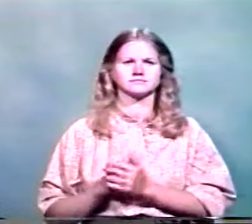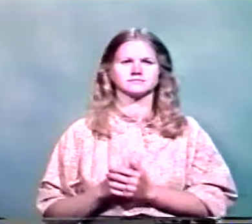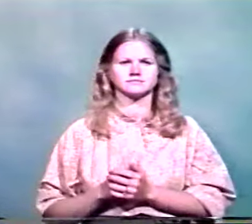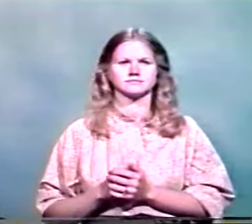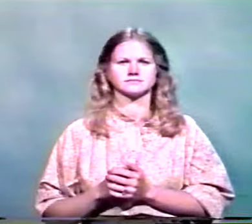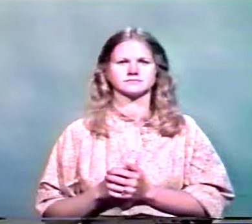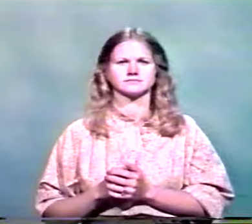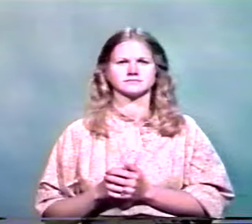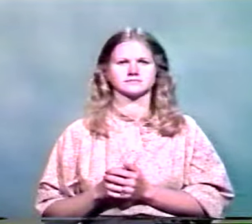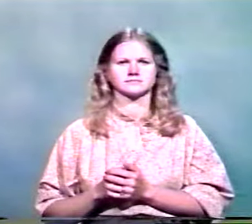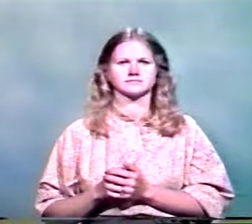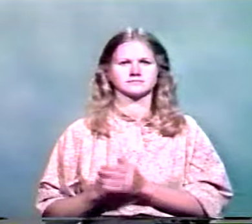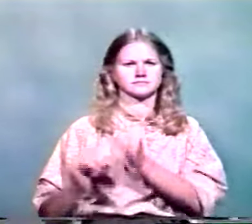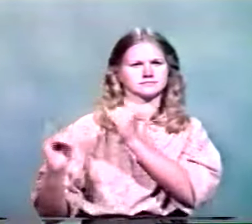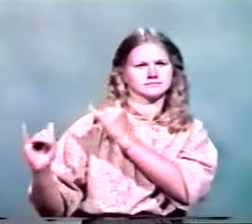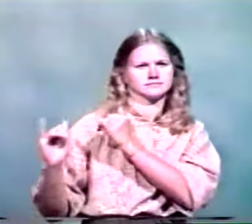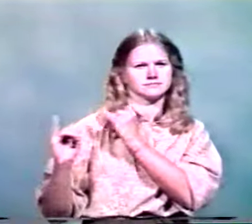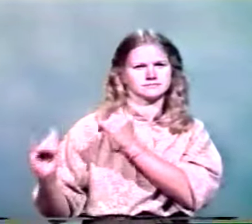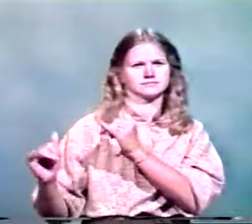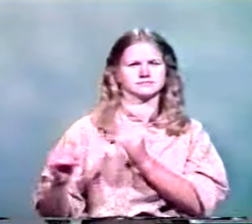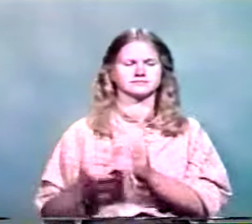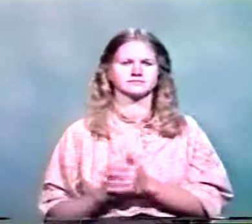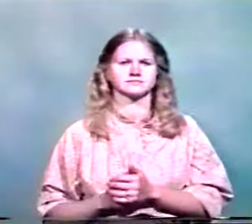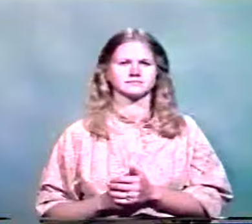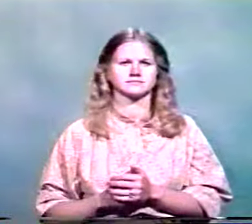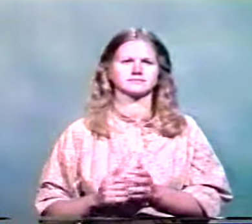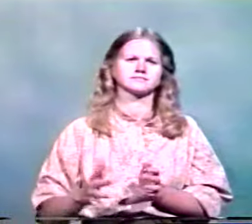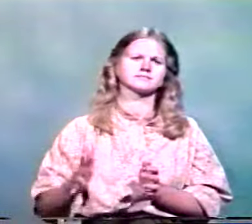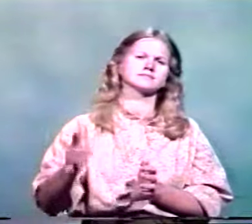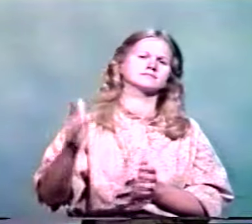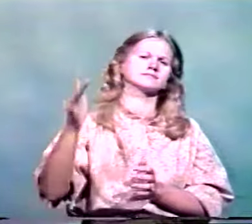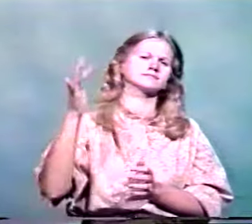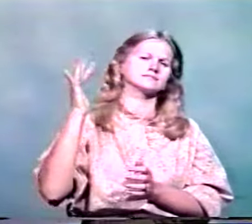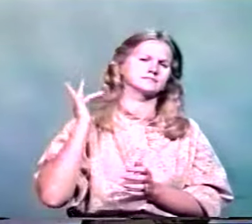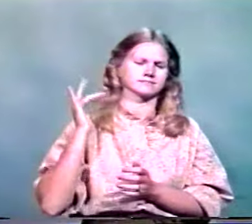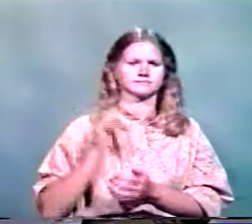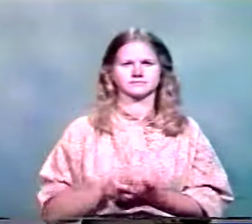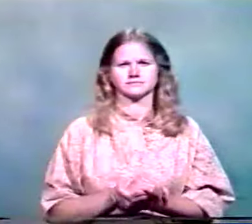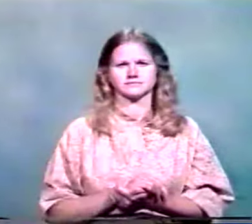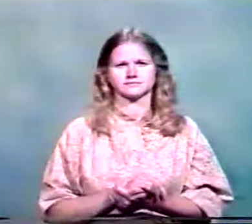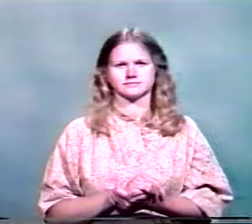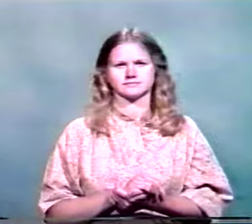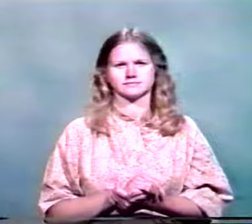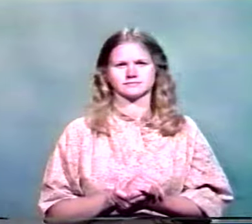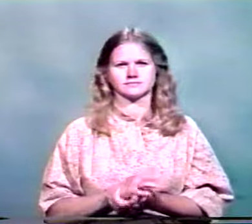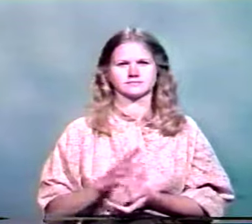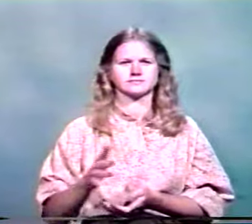The two of us are the same. A long time ago.